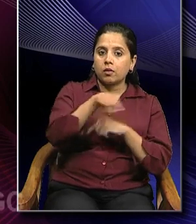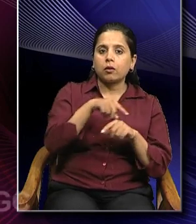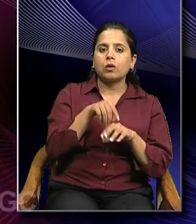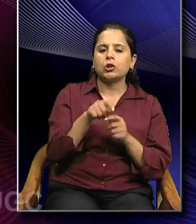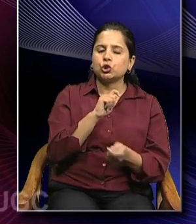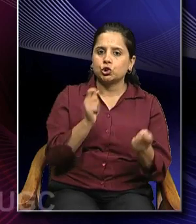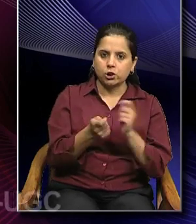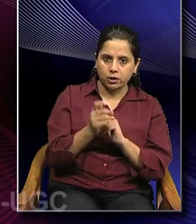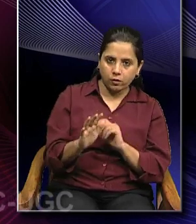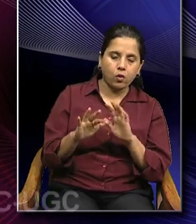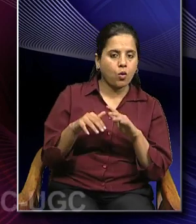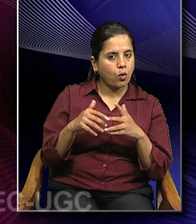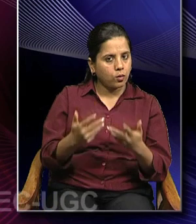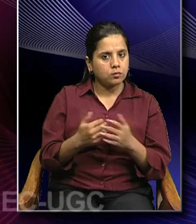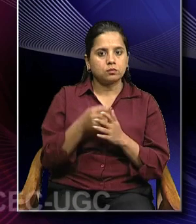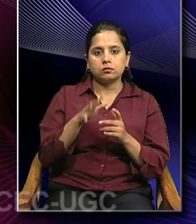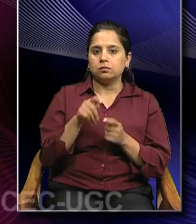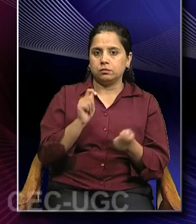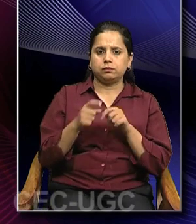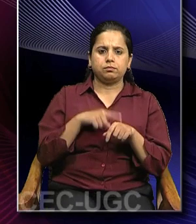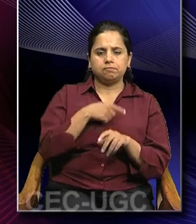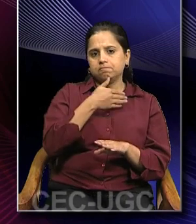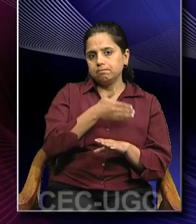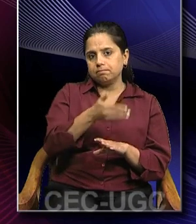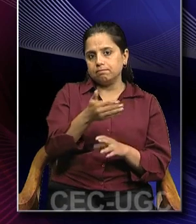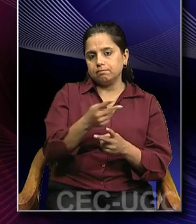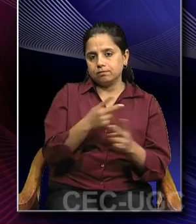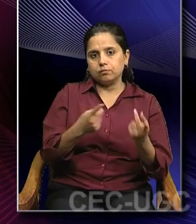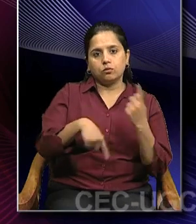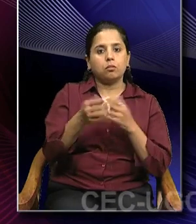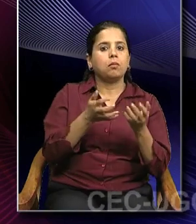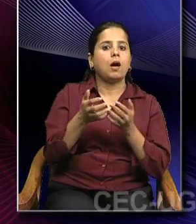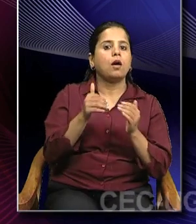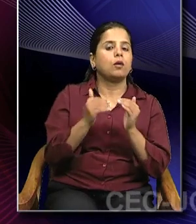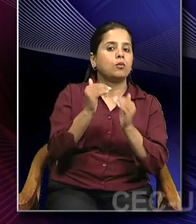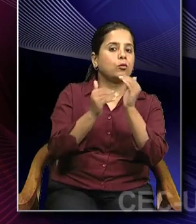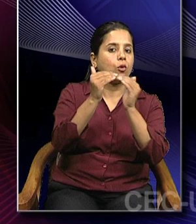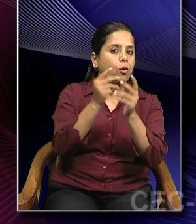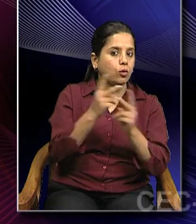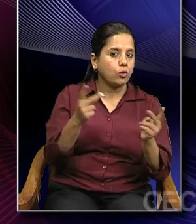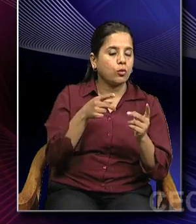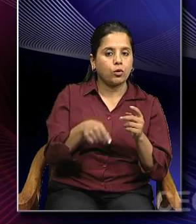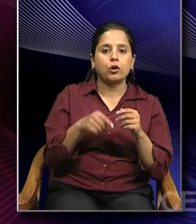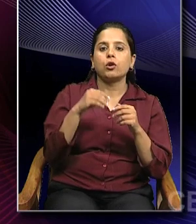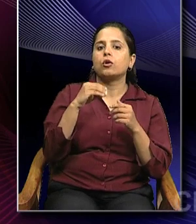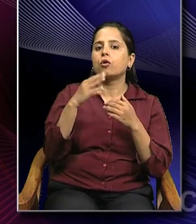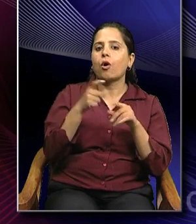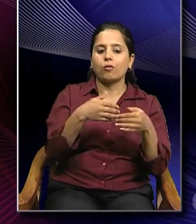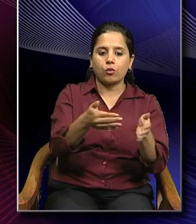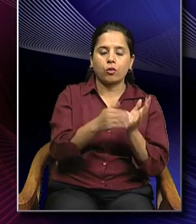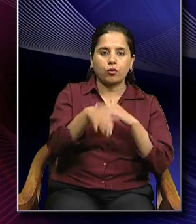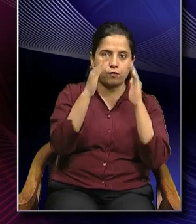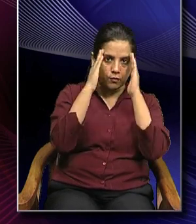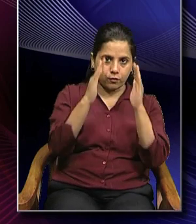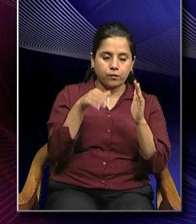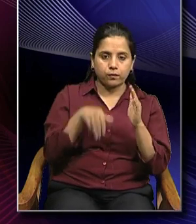altered, or you can say it has changed over time, and marketing progressed from commodity focus to an